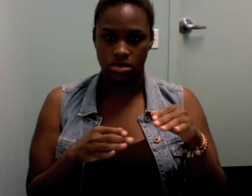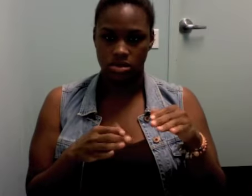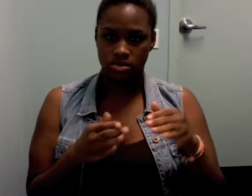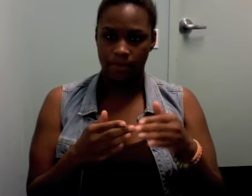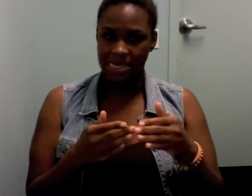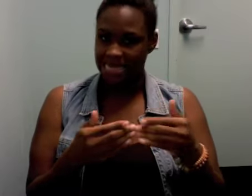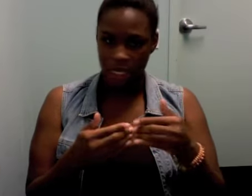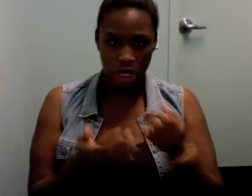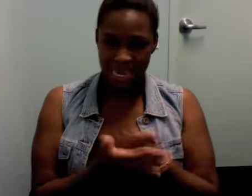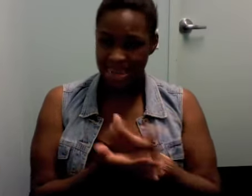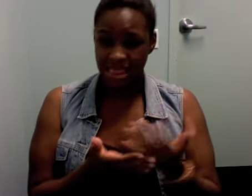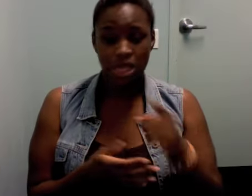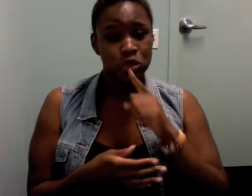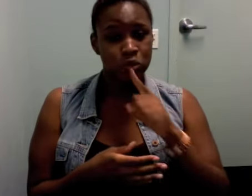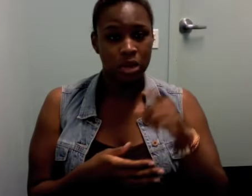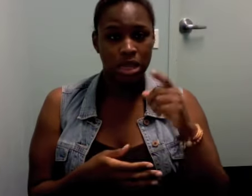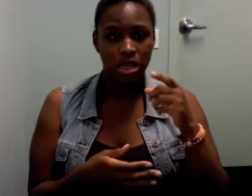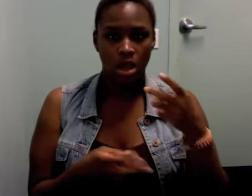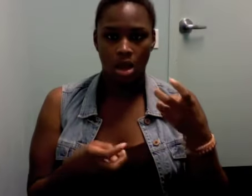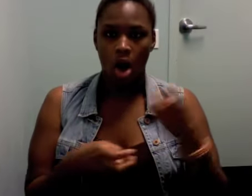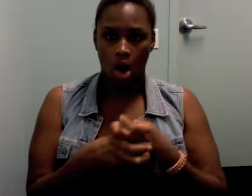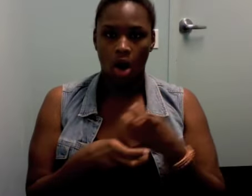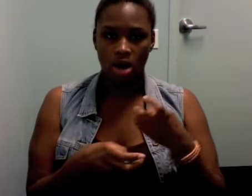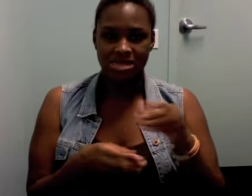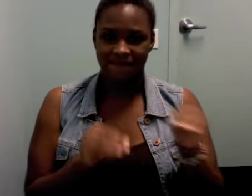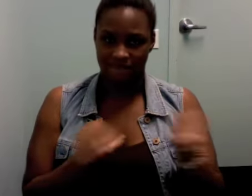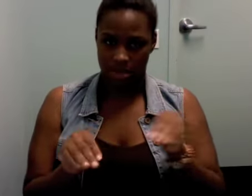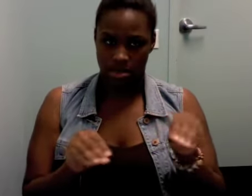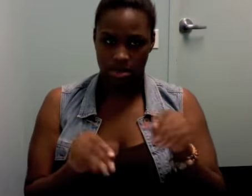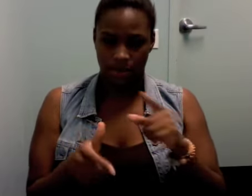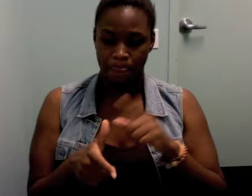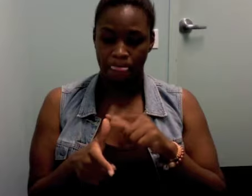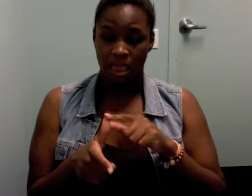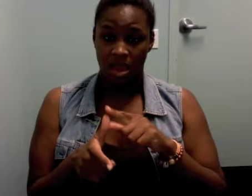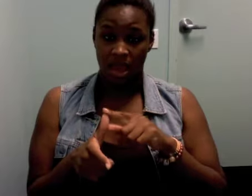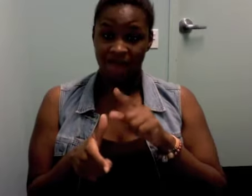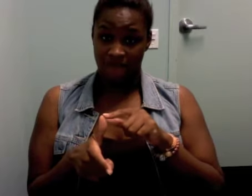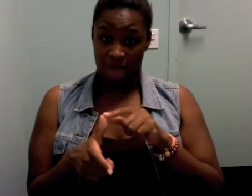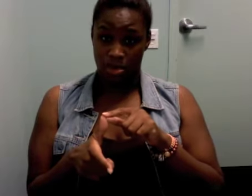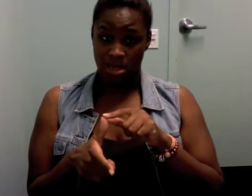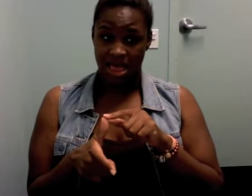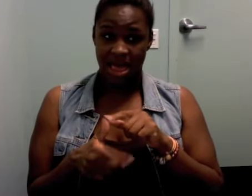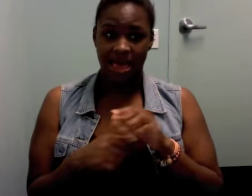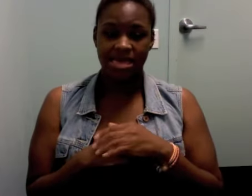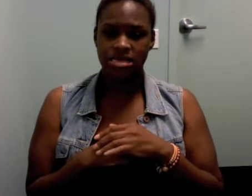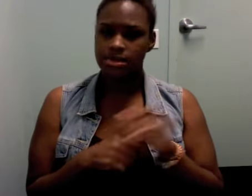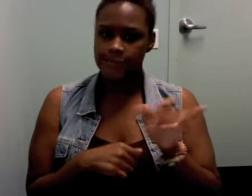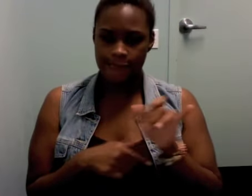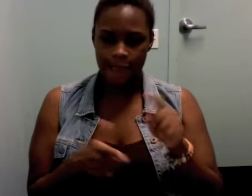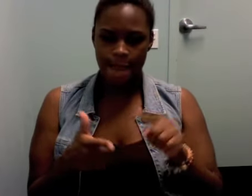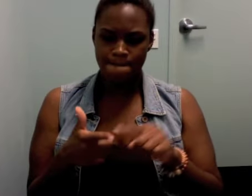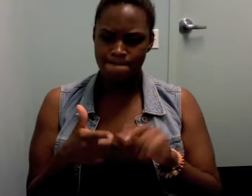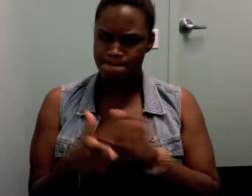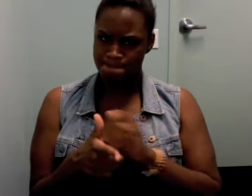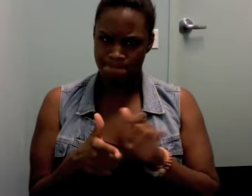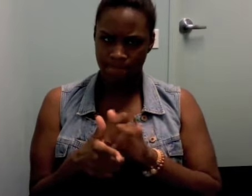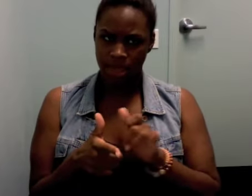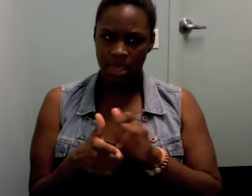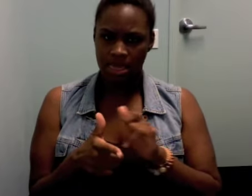you've got to patch it. Fiberglass, very similar characteristics as far as the layout of the hull. You can form it in real nice angles and